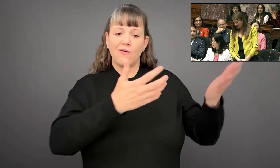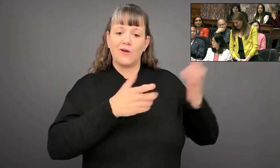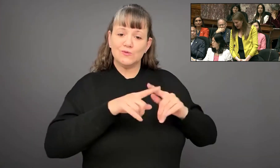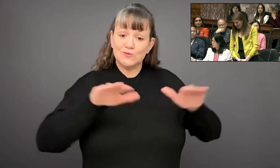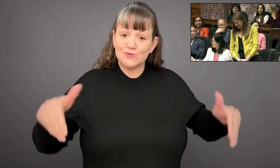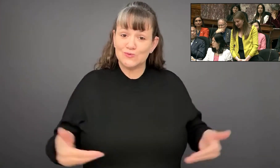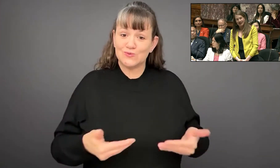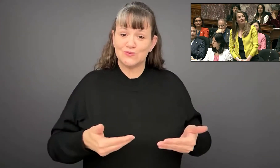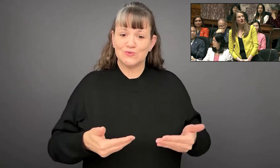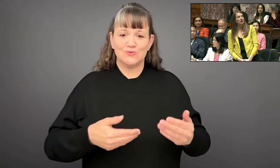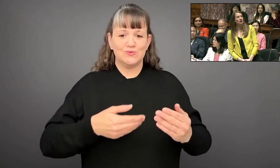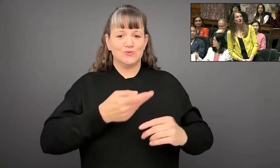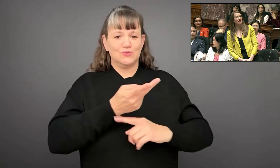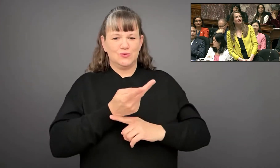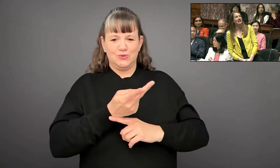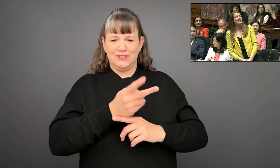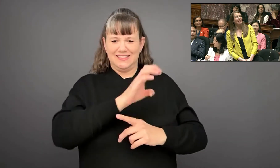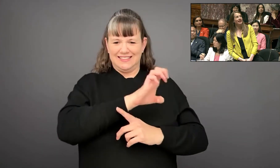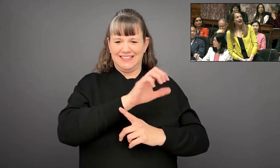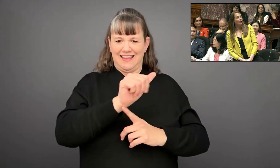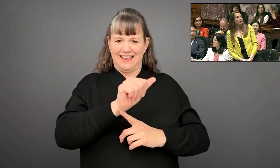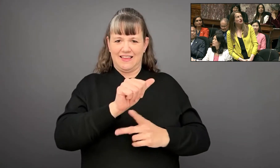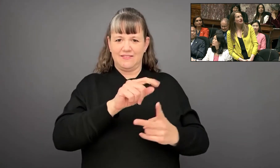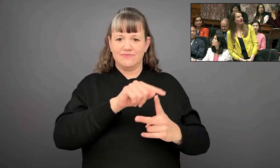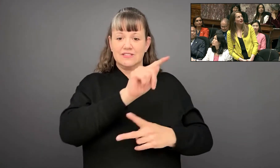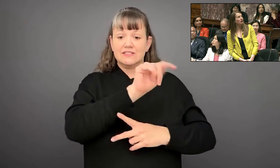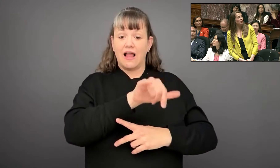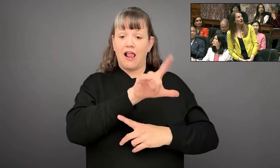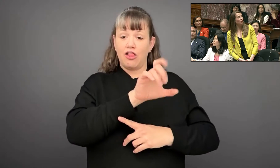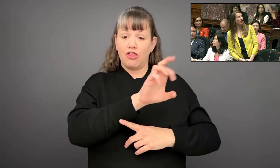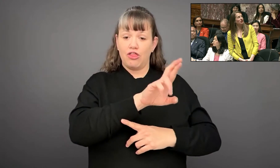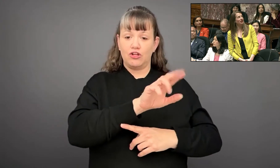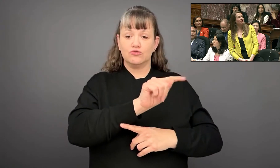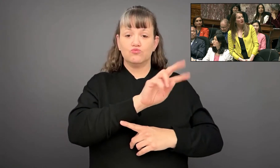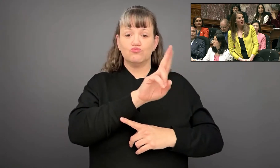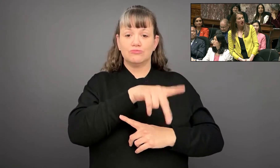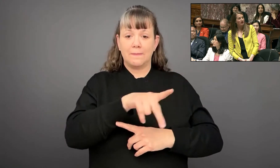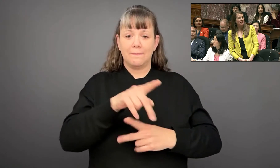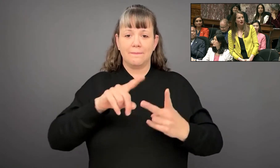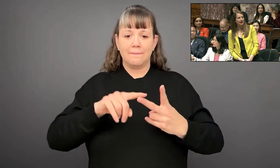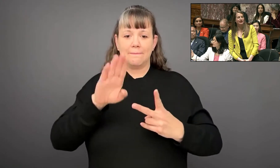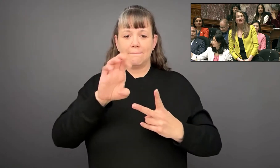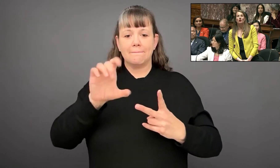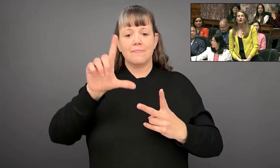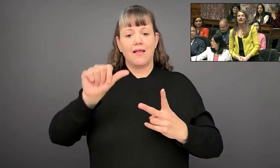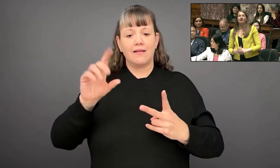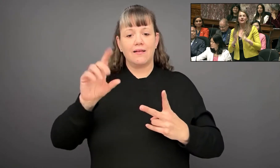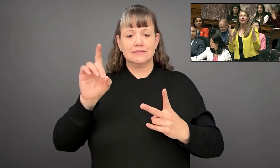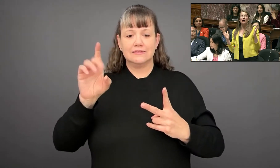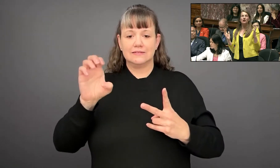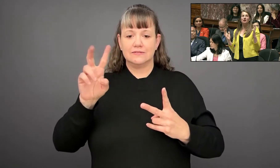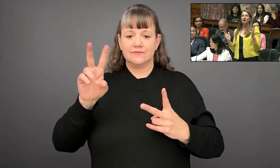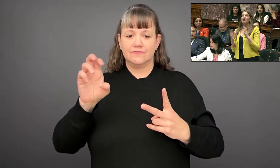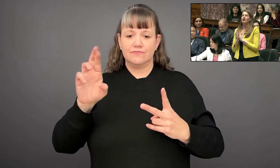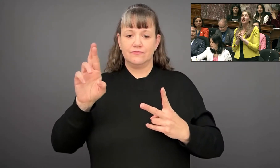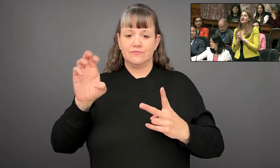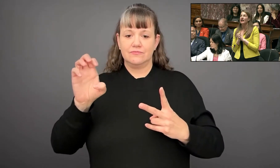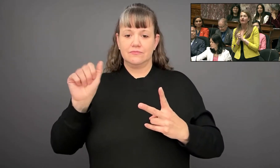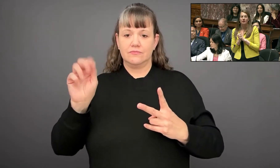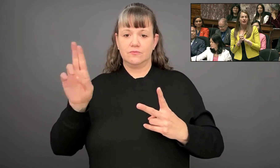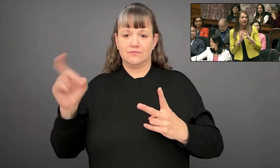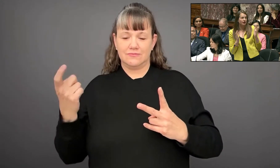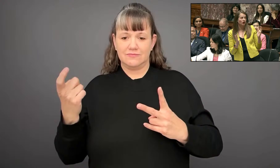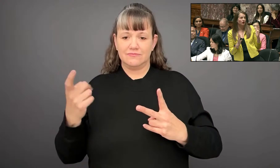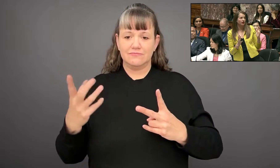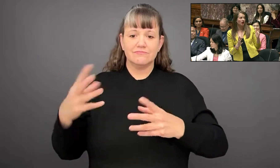Tyler Trupp and Bella Devereaux, who are in the House, usually watching from an office while they're working very hard, but I'm glad to